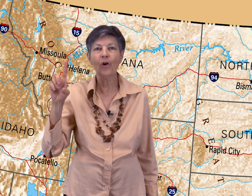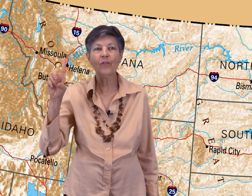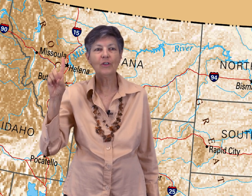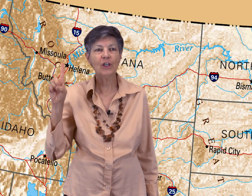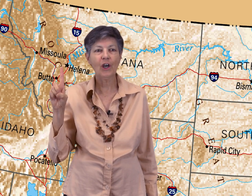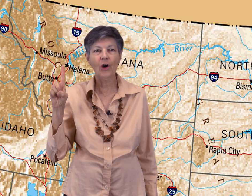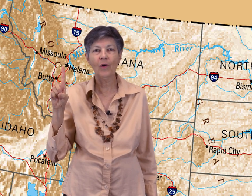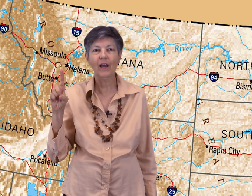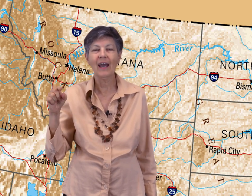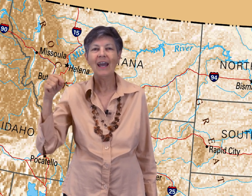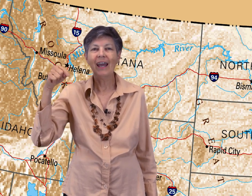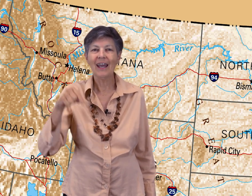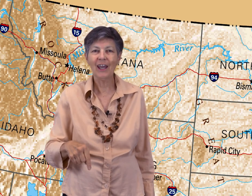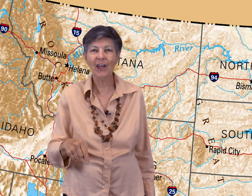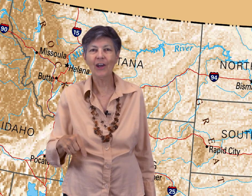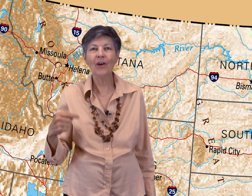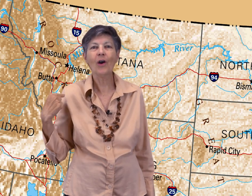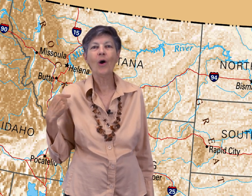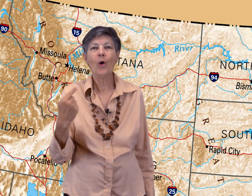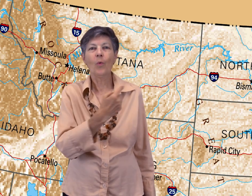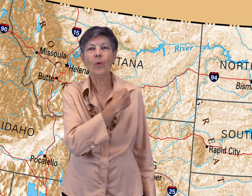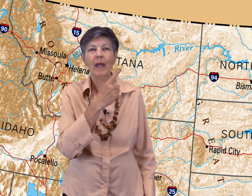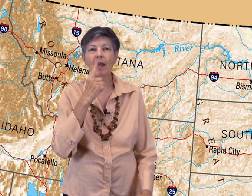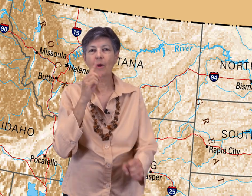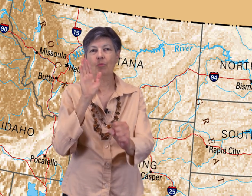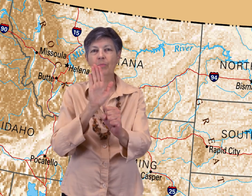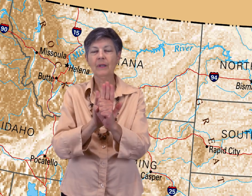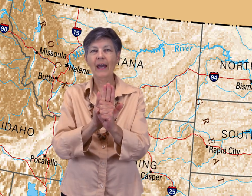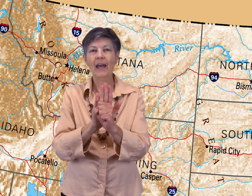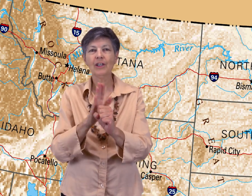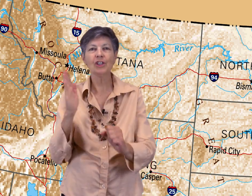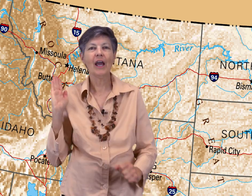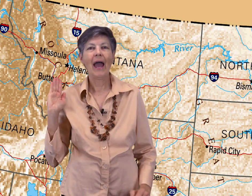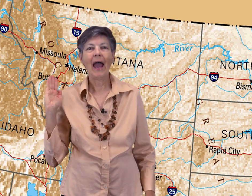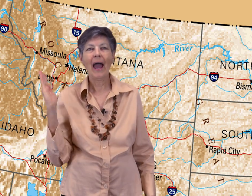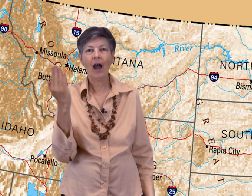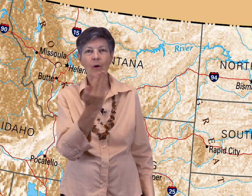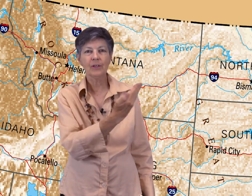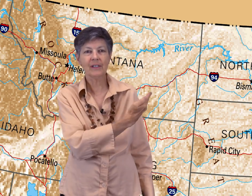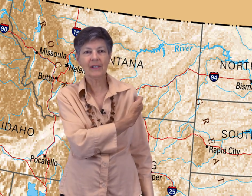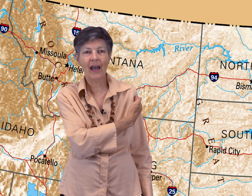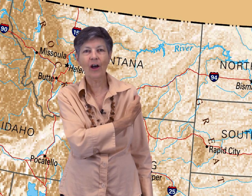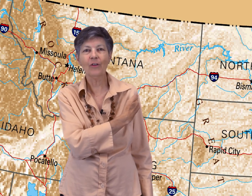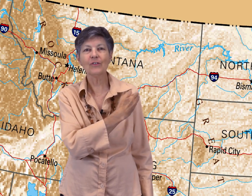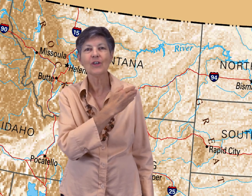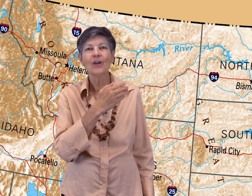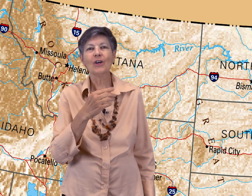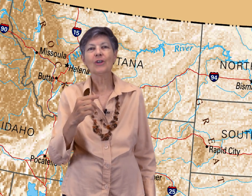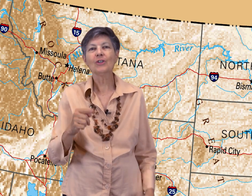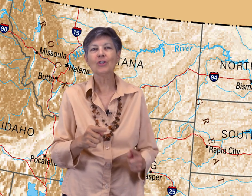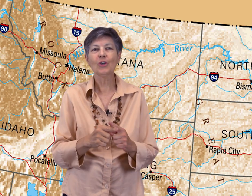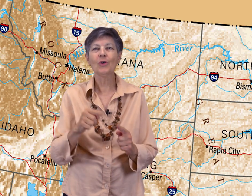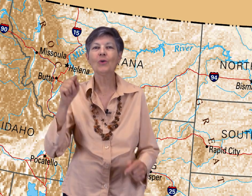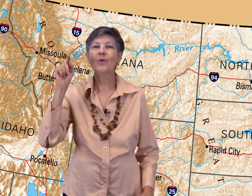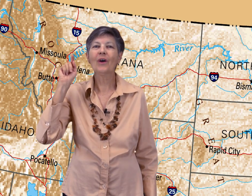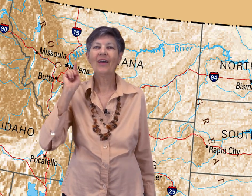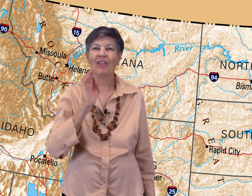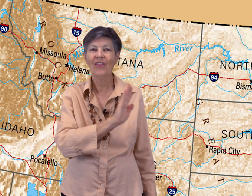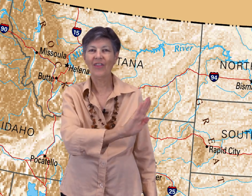North Dakota. Here we pledge ourselves to